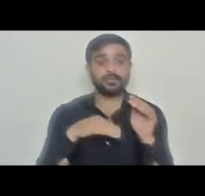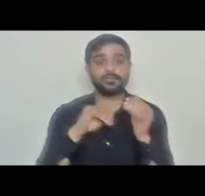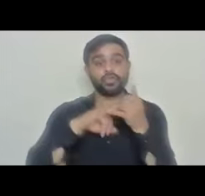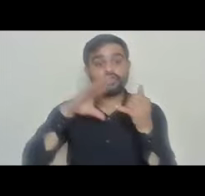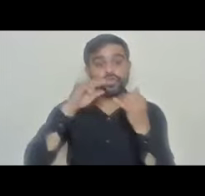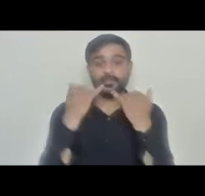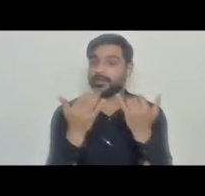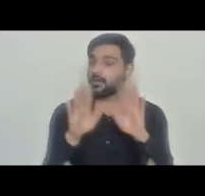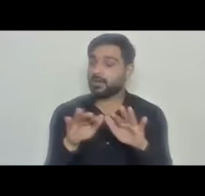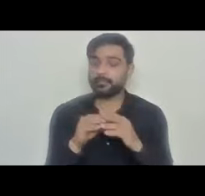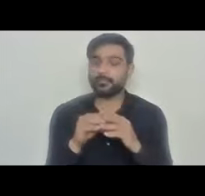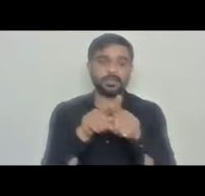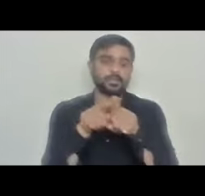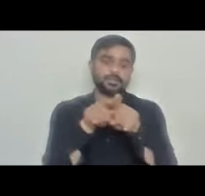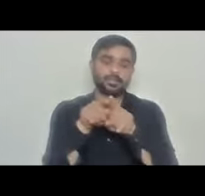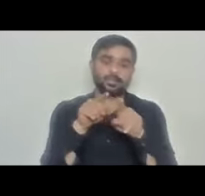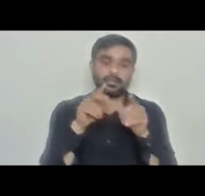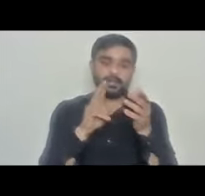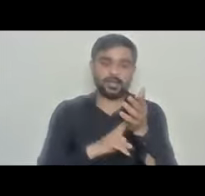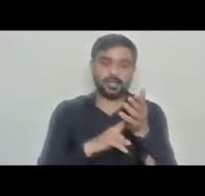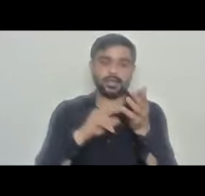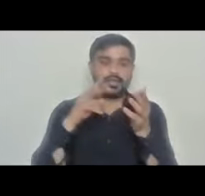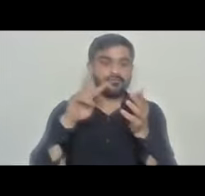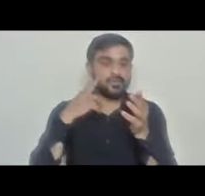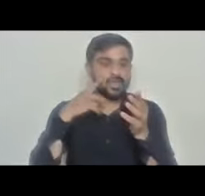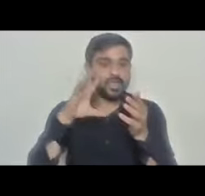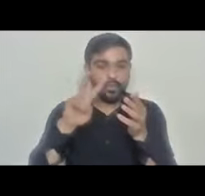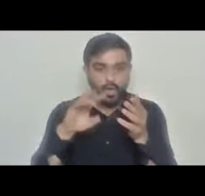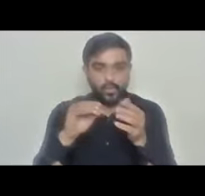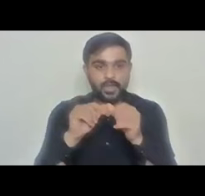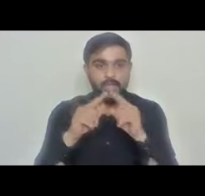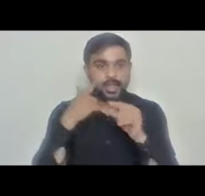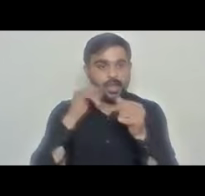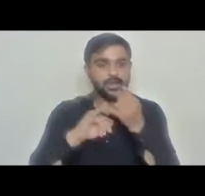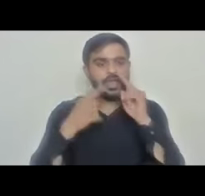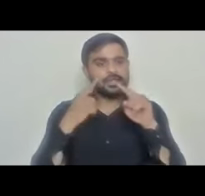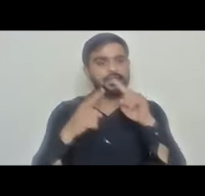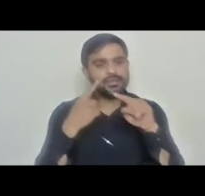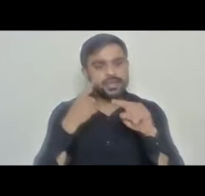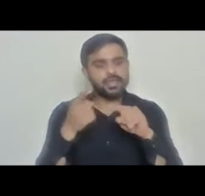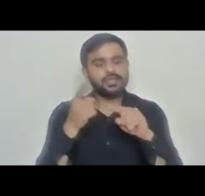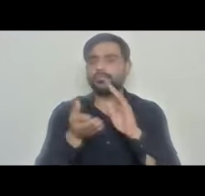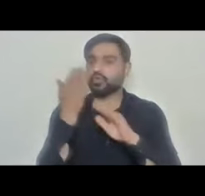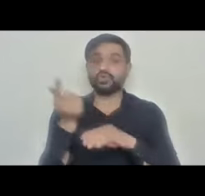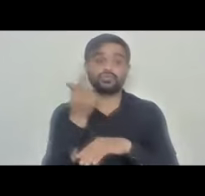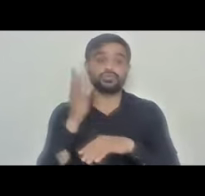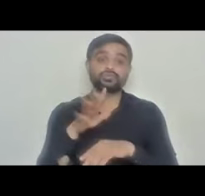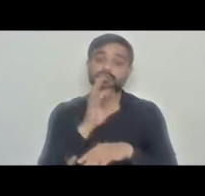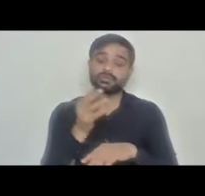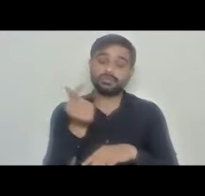now. For example, NVivo and AtlasTI are the most common ones that are used, where you can actually,